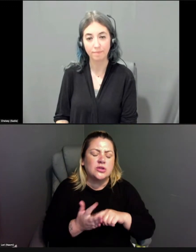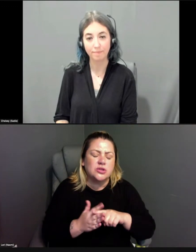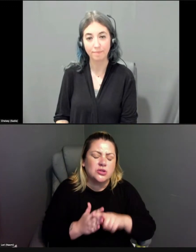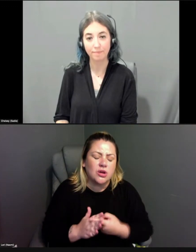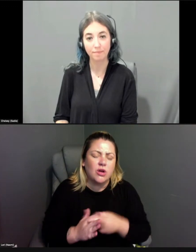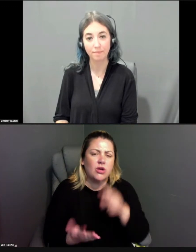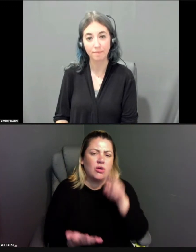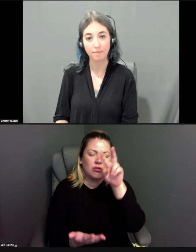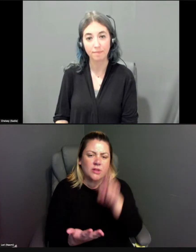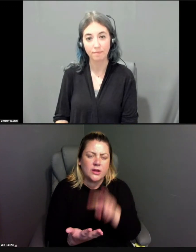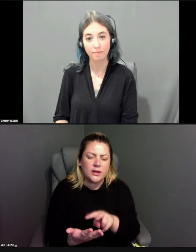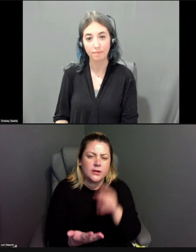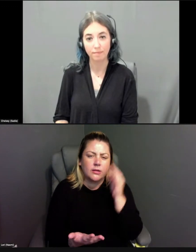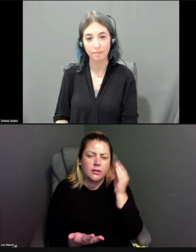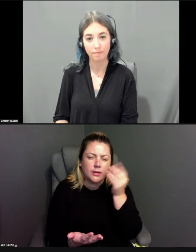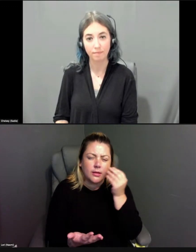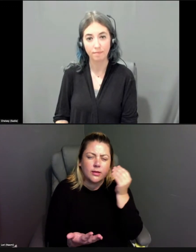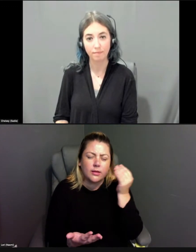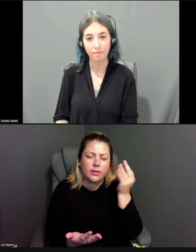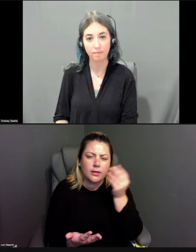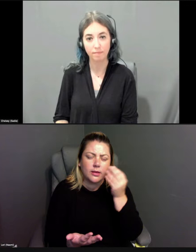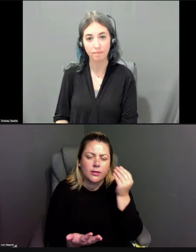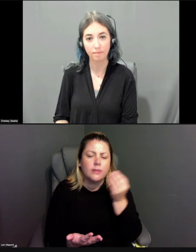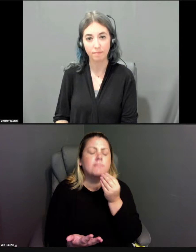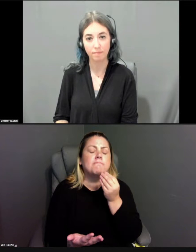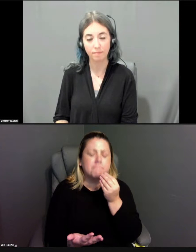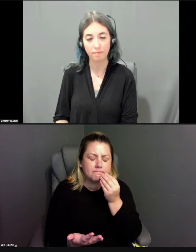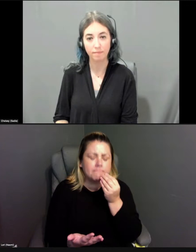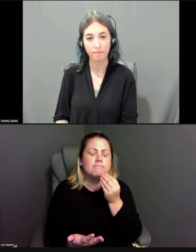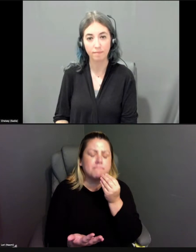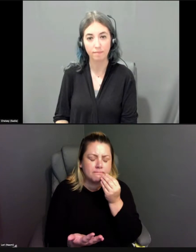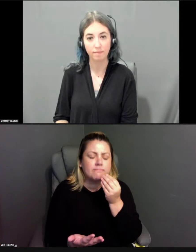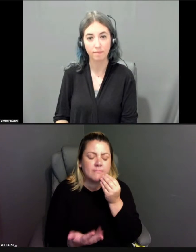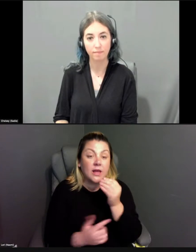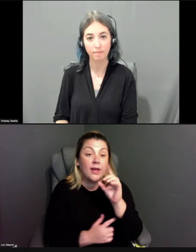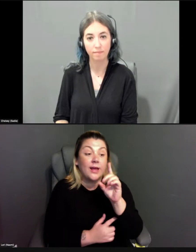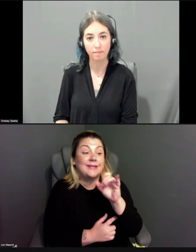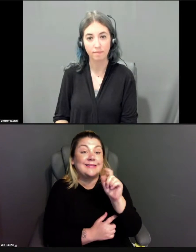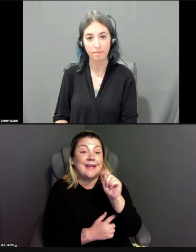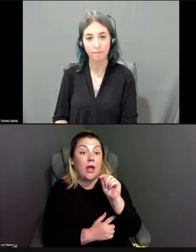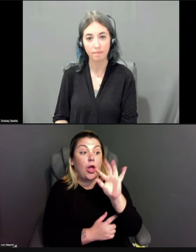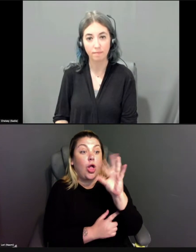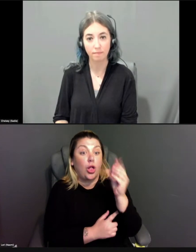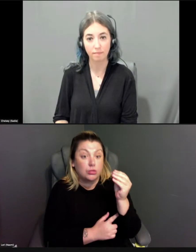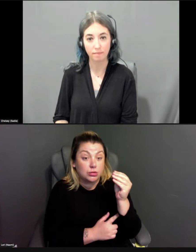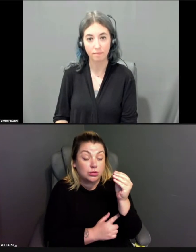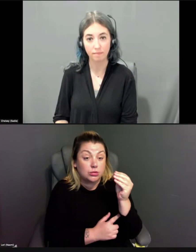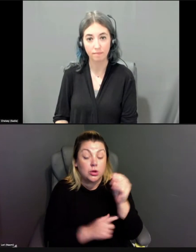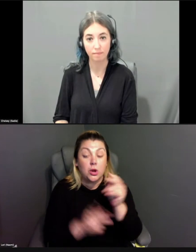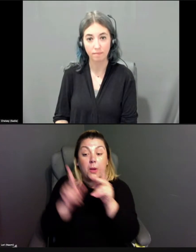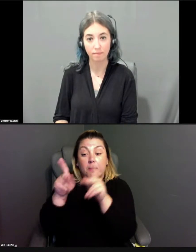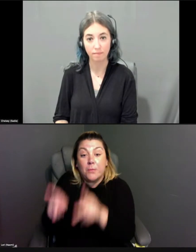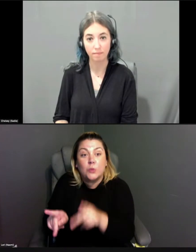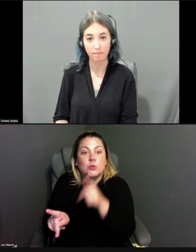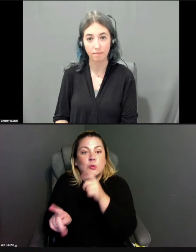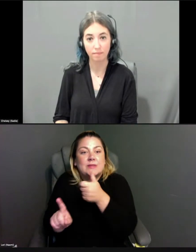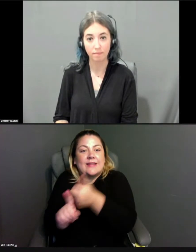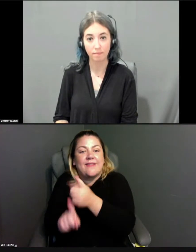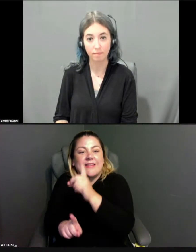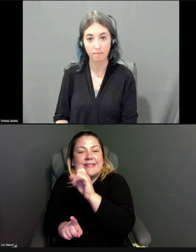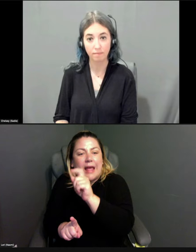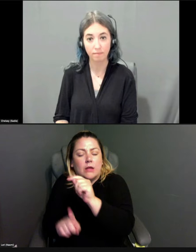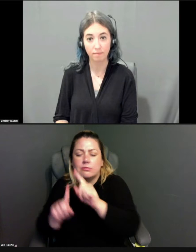how important it is to separate diet culture from dieters in terms of how we respond to